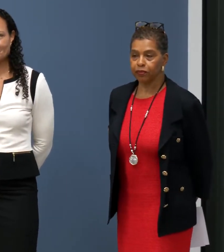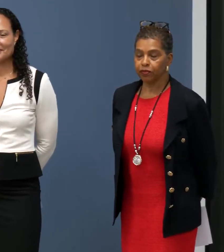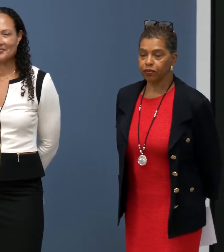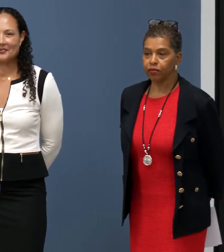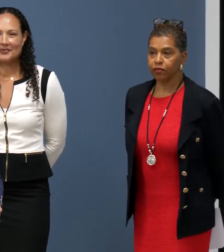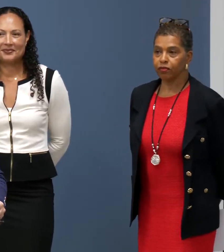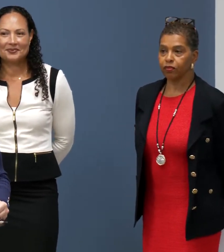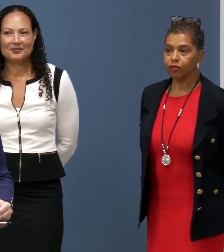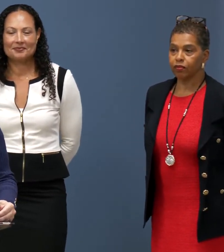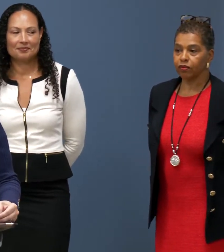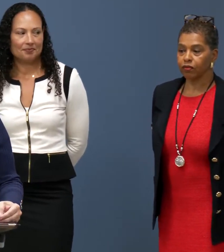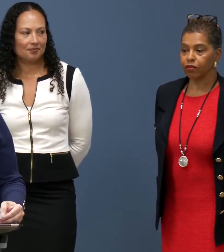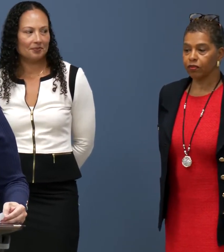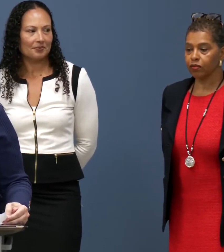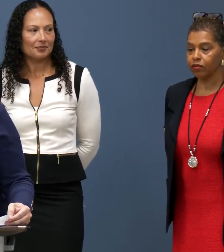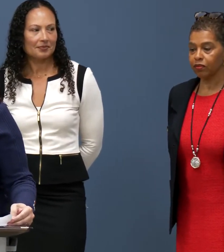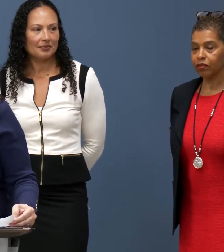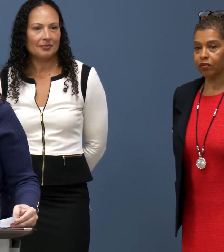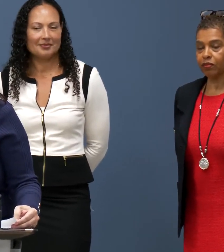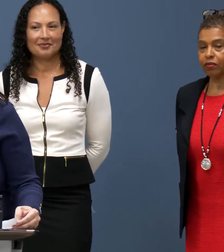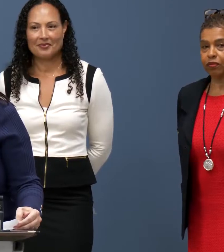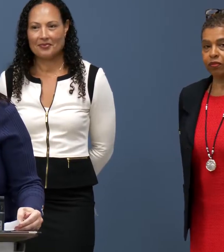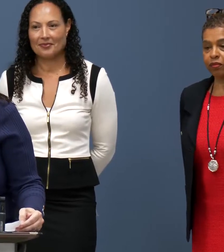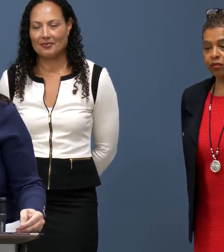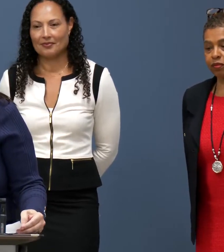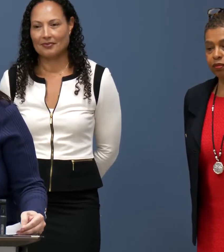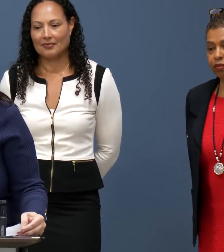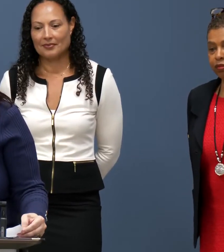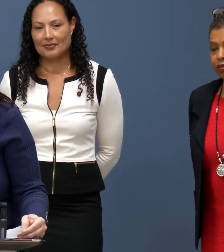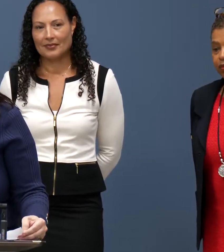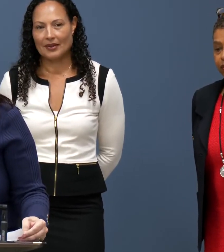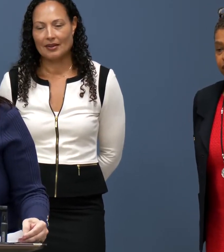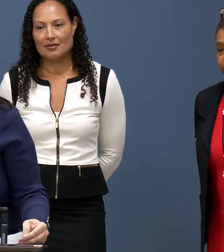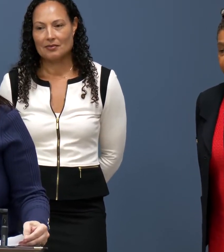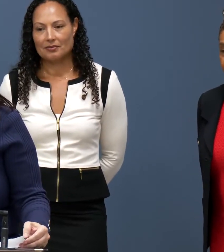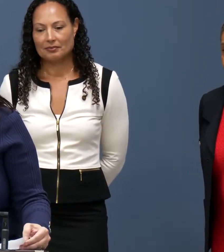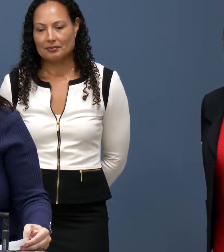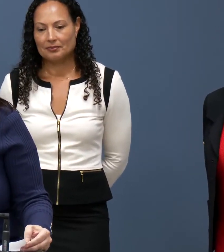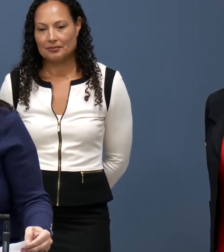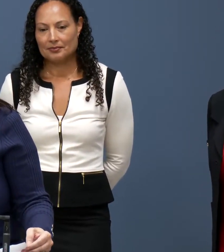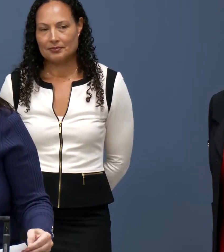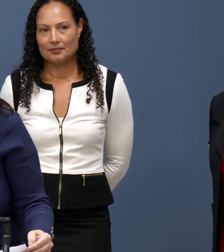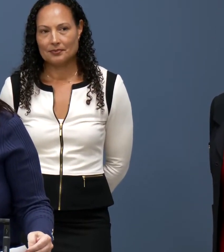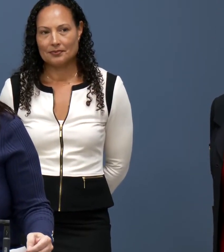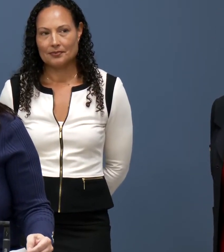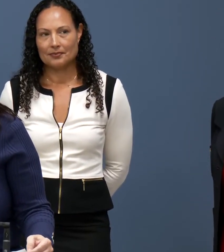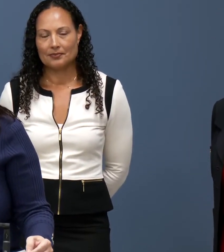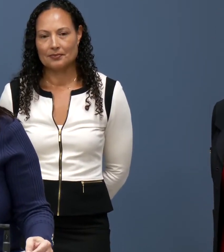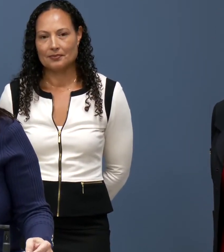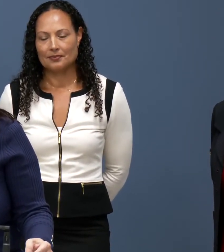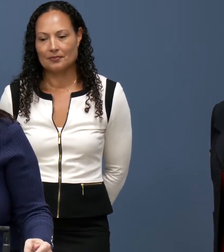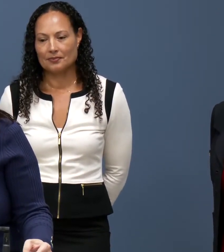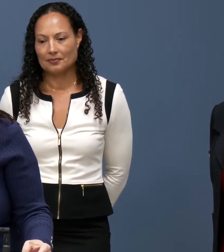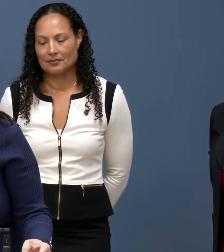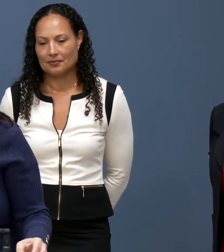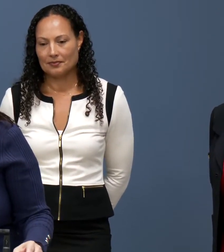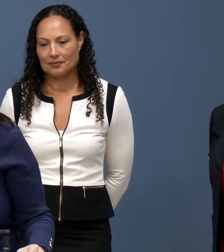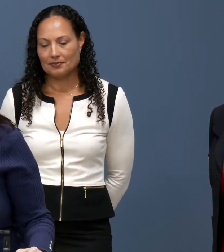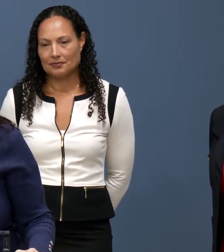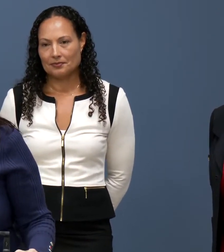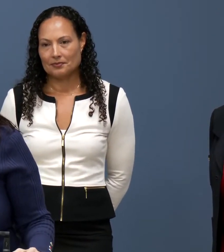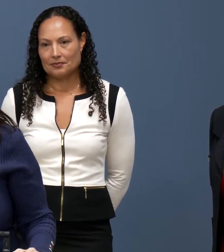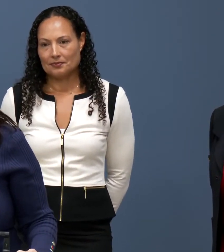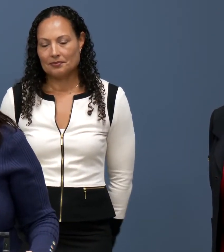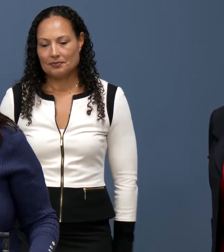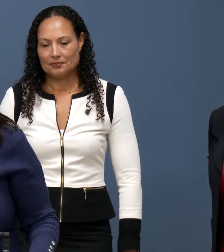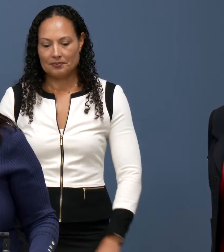Buenos días a todos, bienvenidos a la ciudad de Long Beach. Estamos aquí en el Departamento de Autoridad de la Vivienda en el segundo día de la